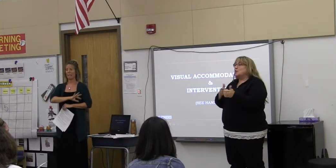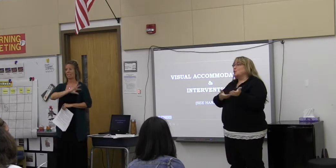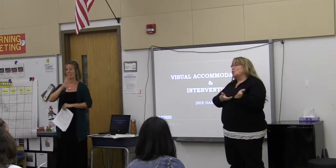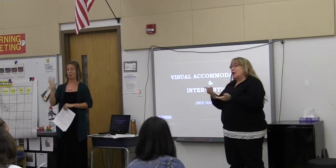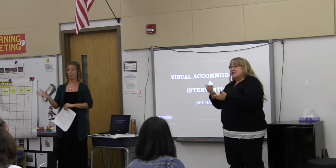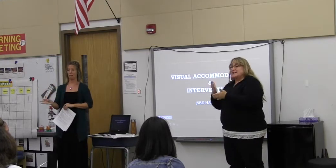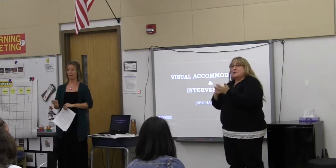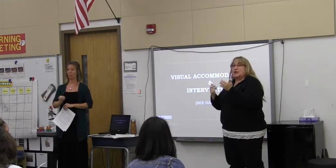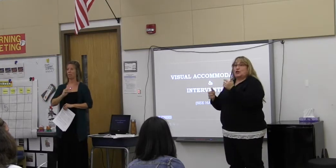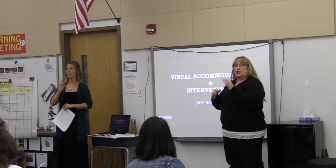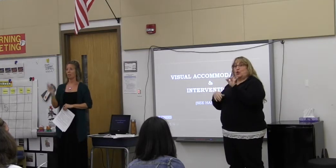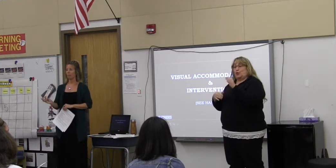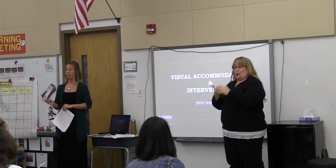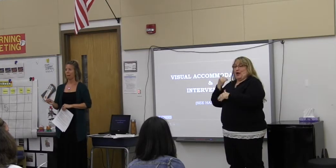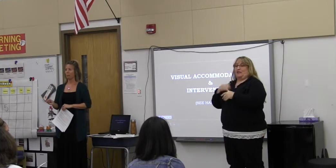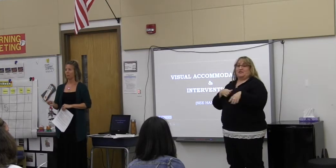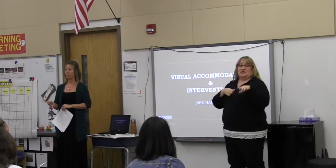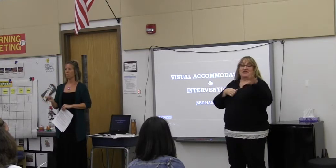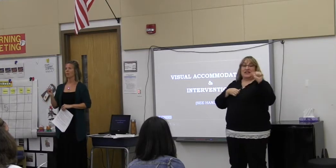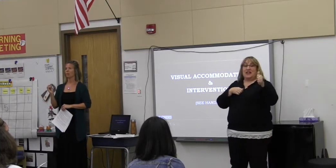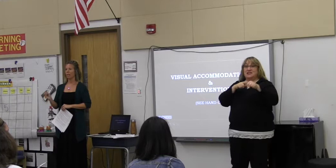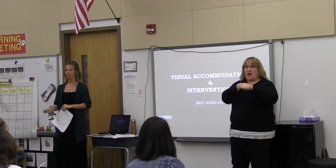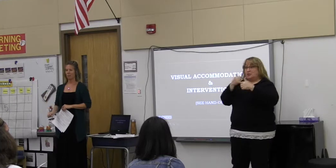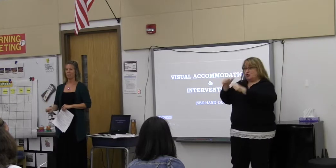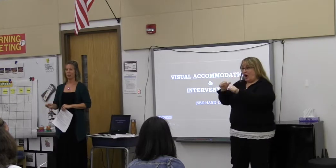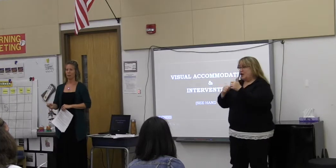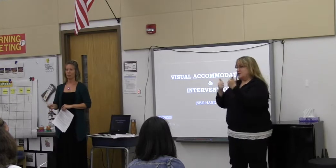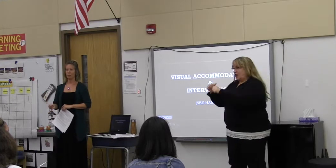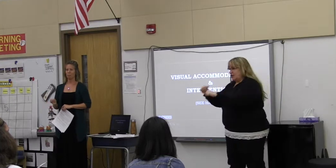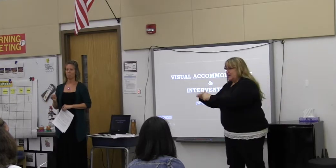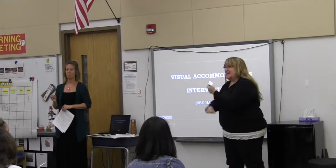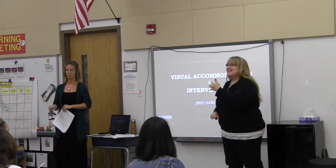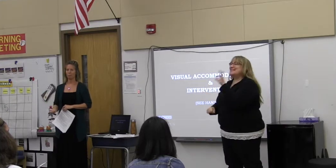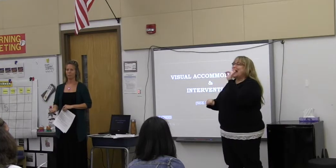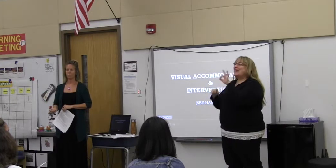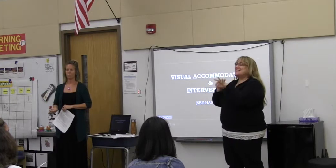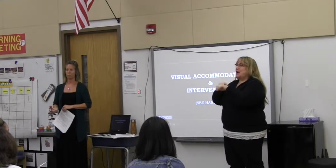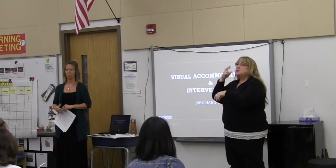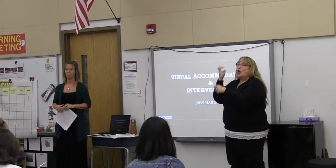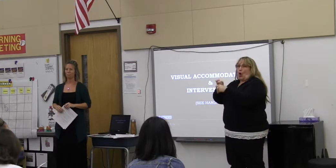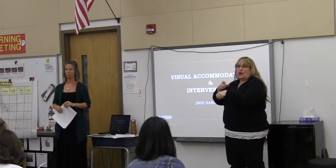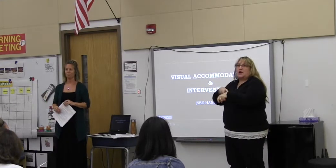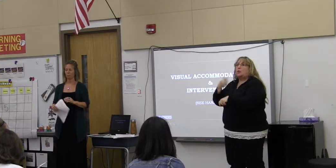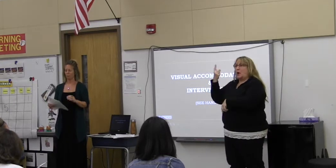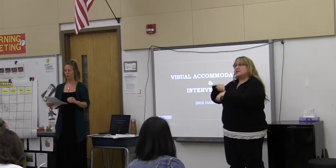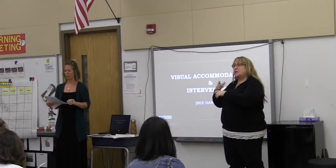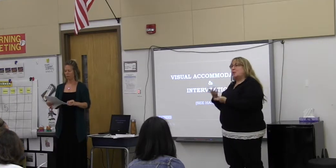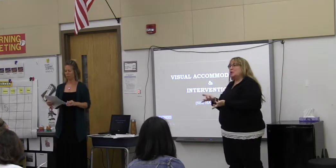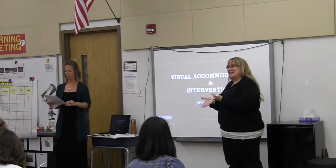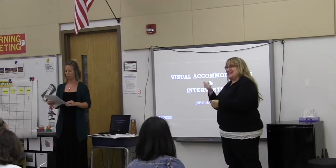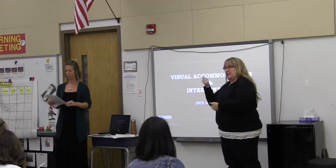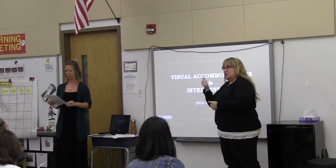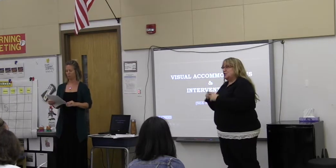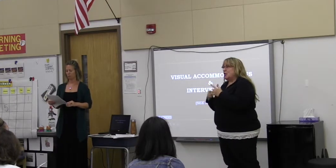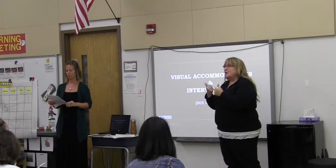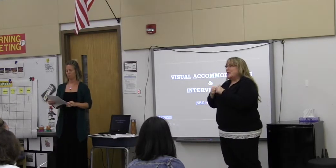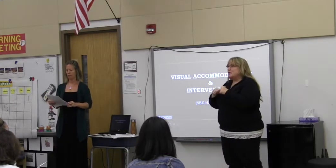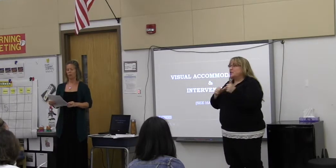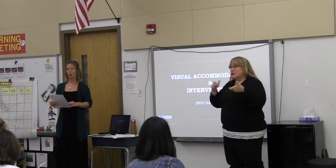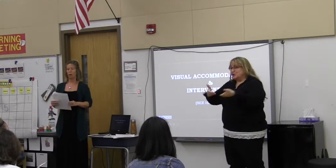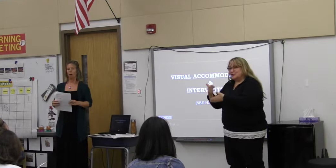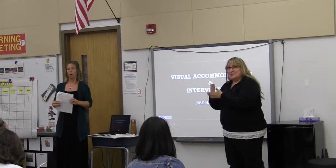new and it has that many colors and that many patterns, they're gonna have a really hard time seeing it. Okay?